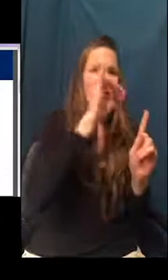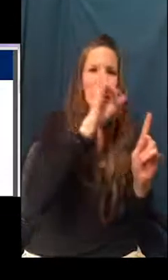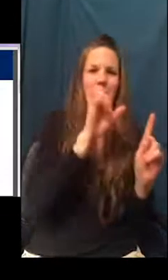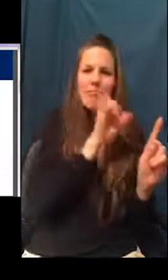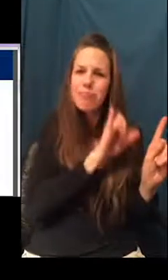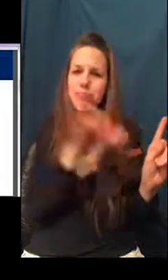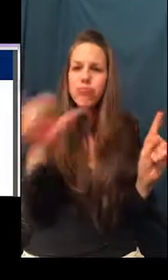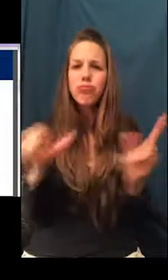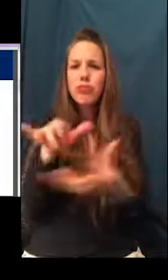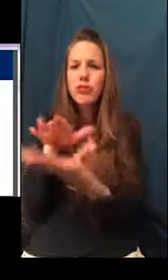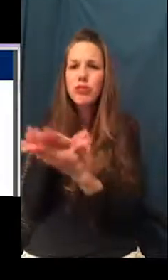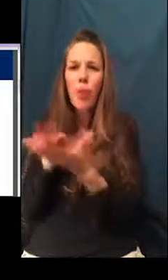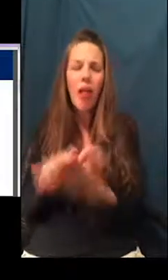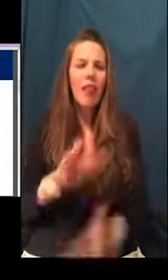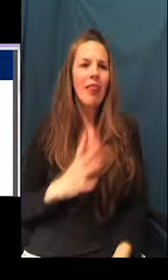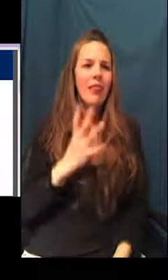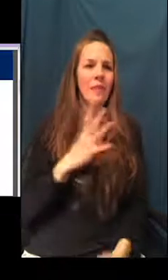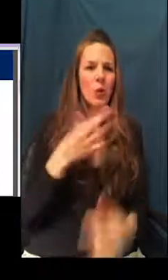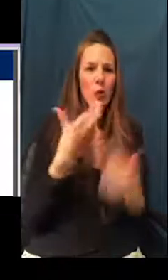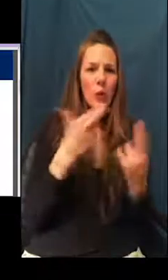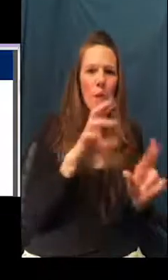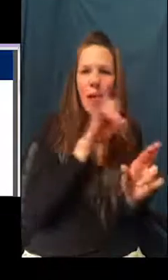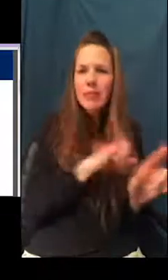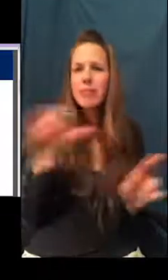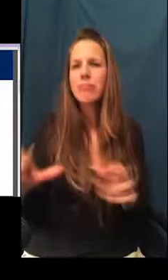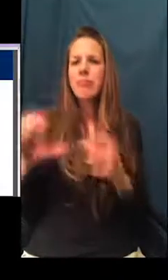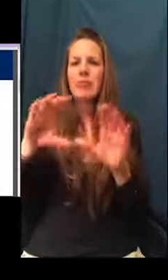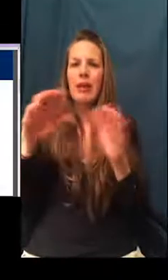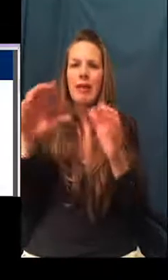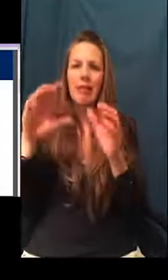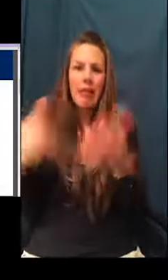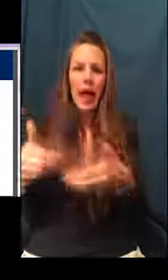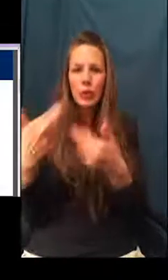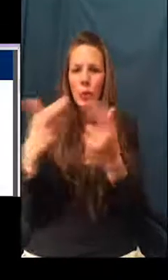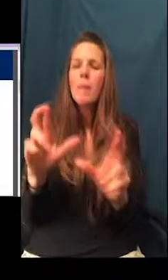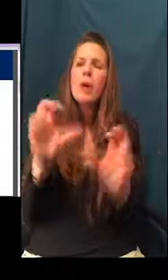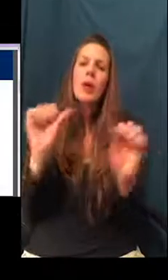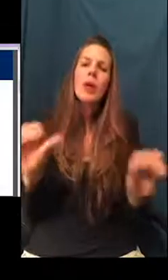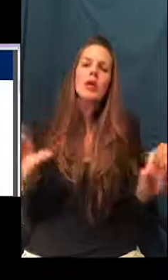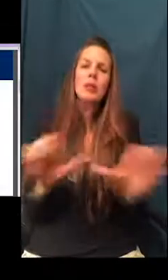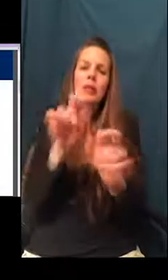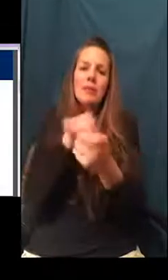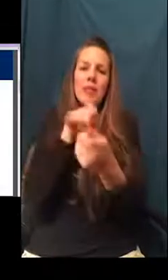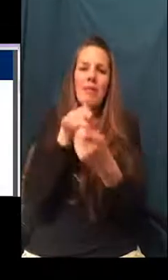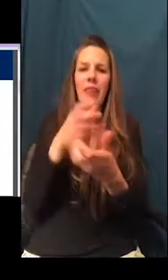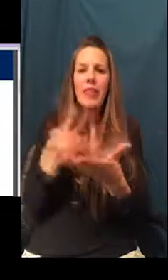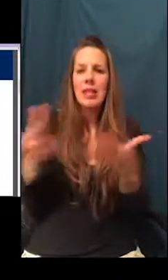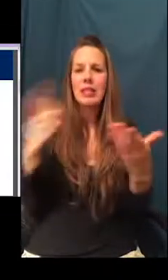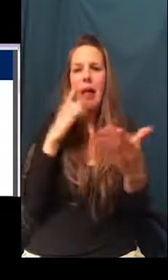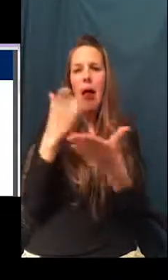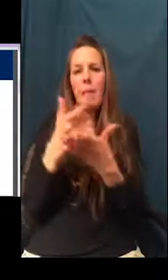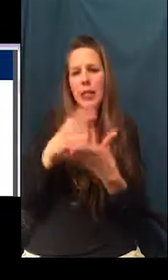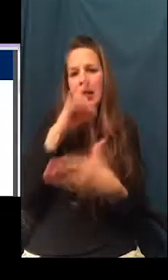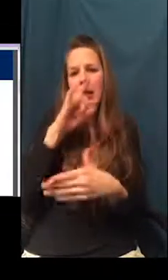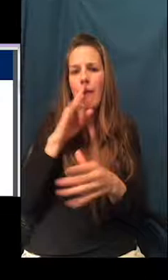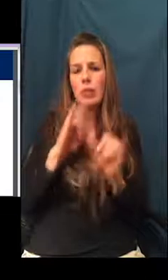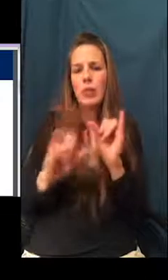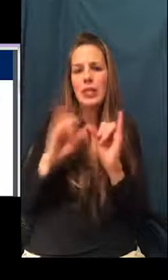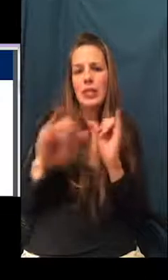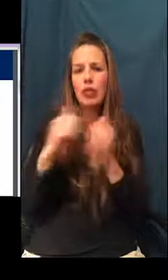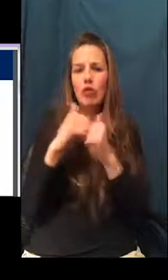like school and make our living room look exactly like a classroom, but we can do certain things that help kids have some routine and structure